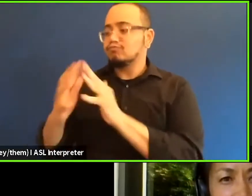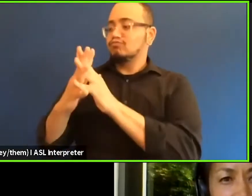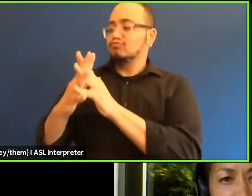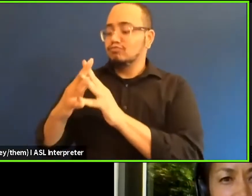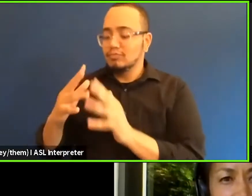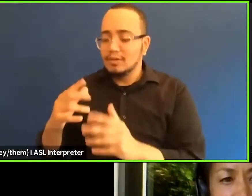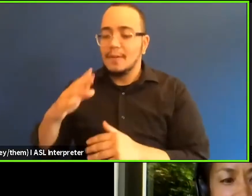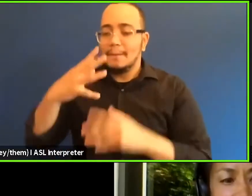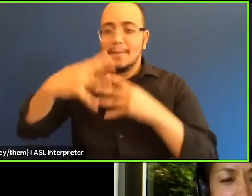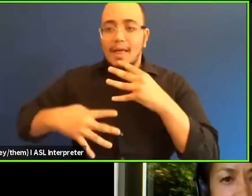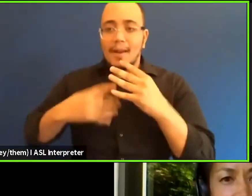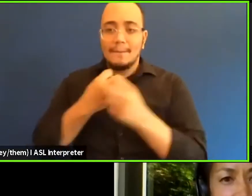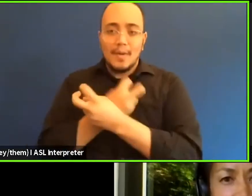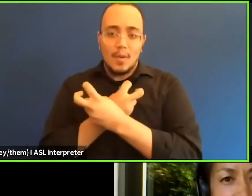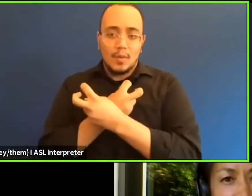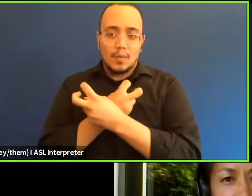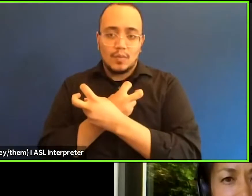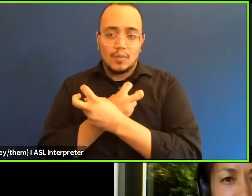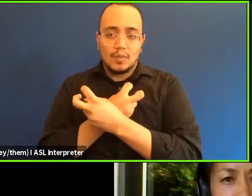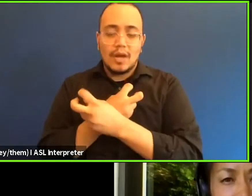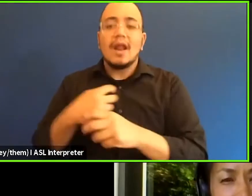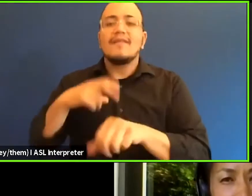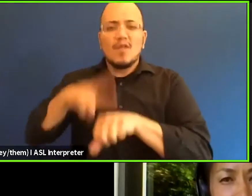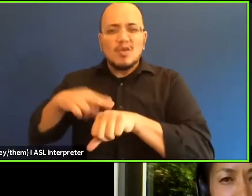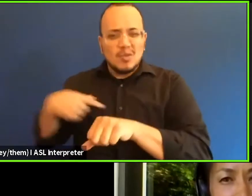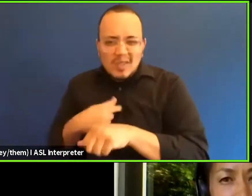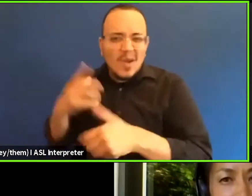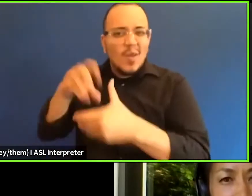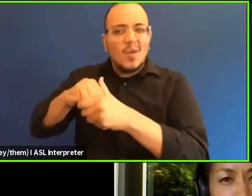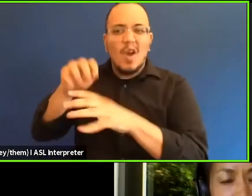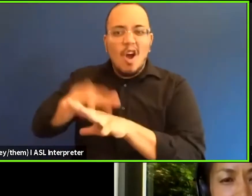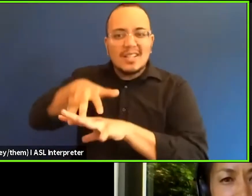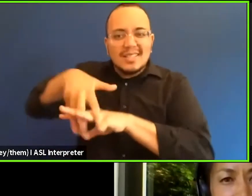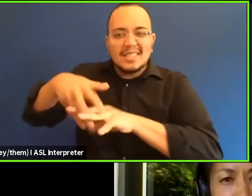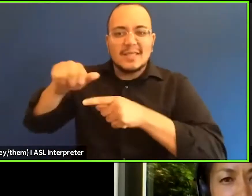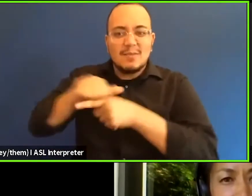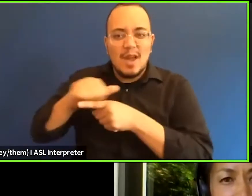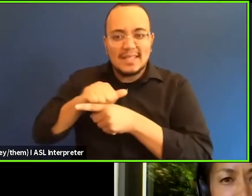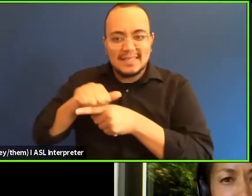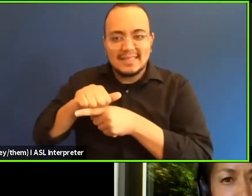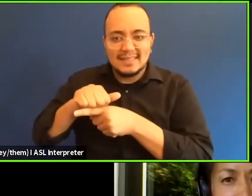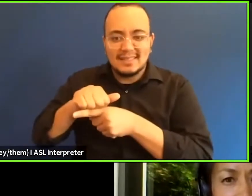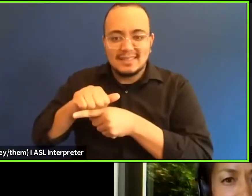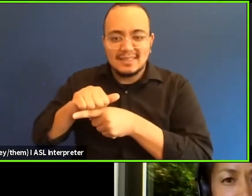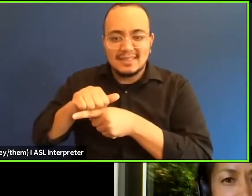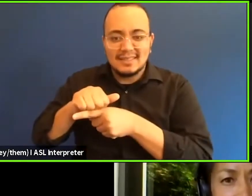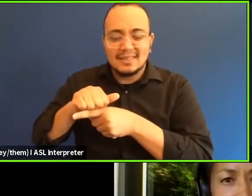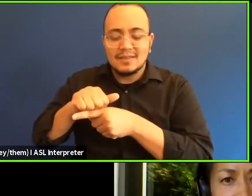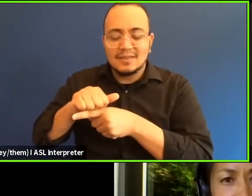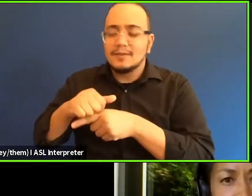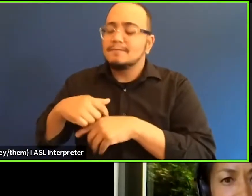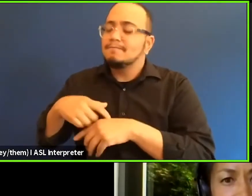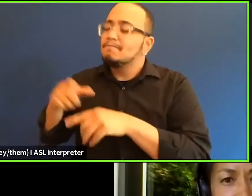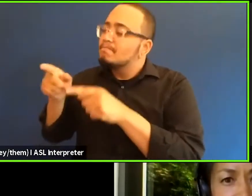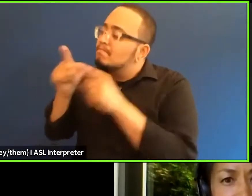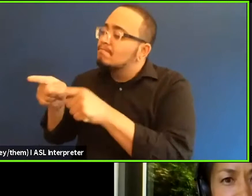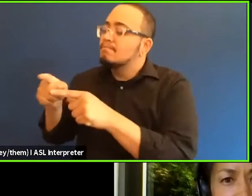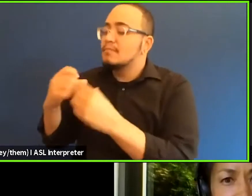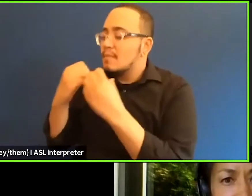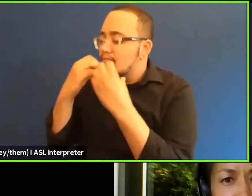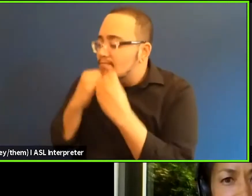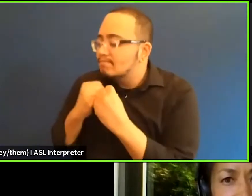it's rooted in our indigenous practices. It's Claudine and I looking at each other and saying, I love you as who you are,